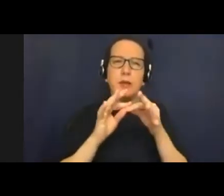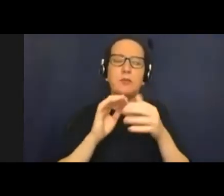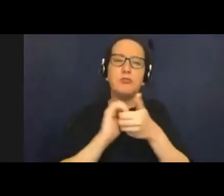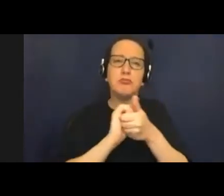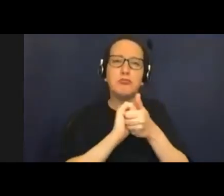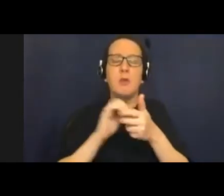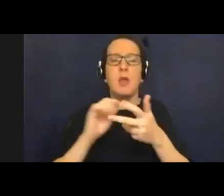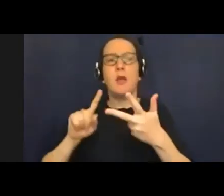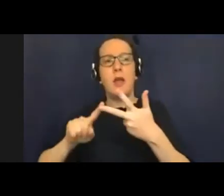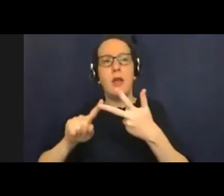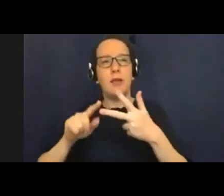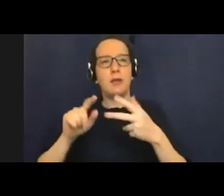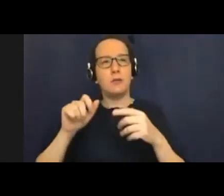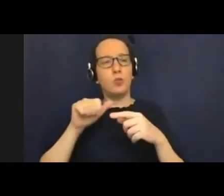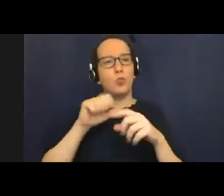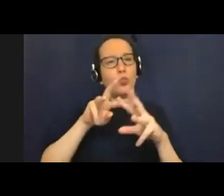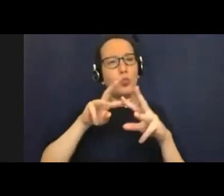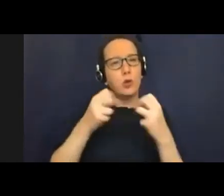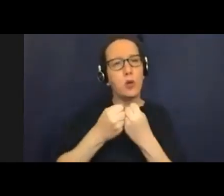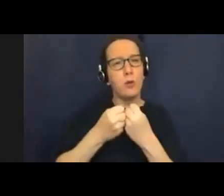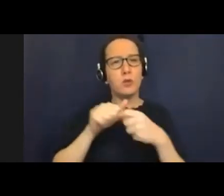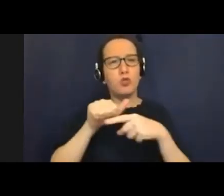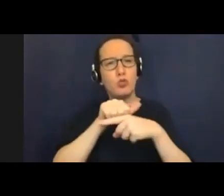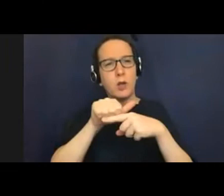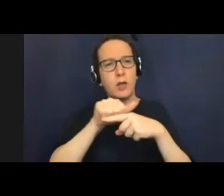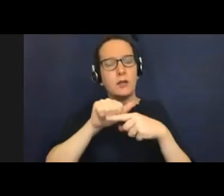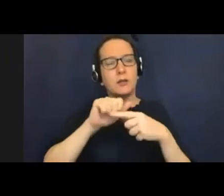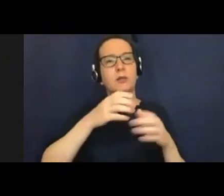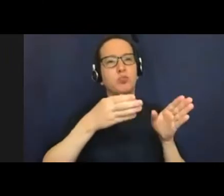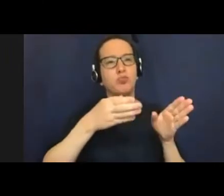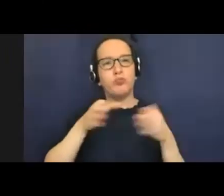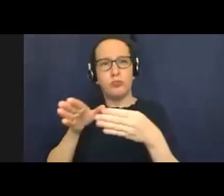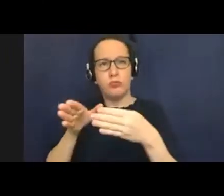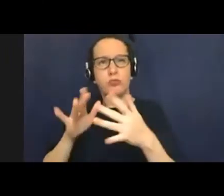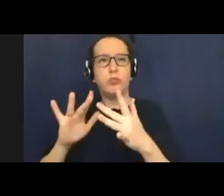from in person to online.